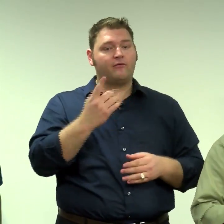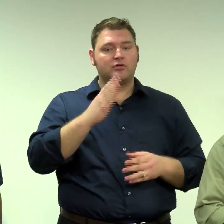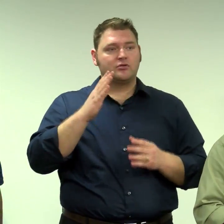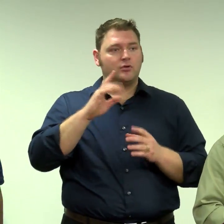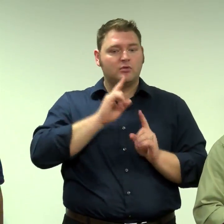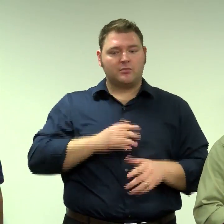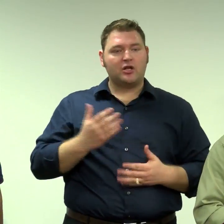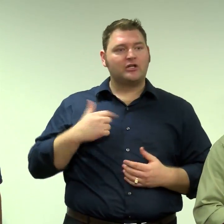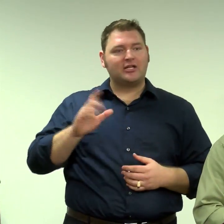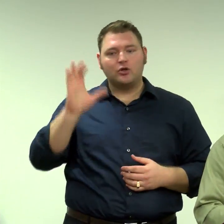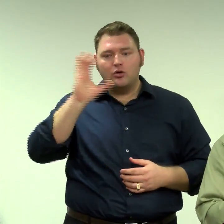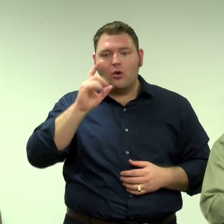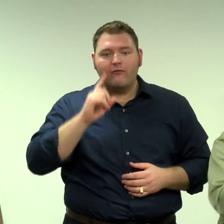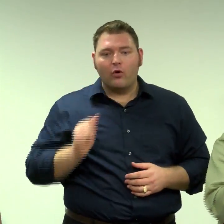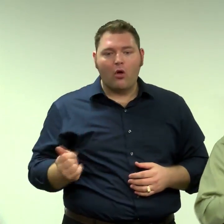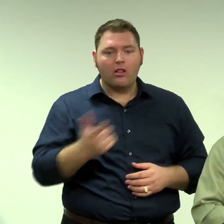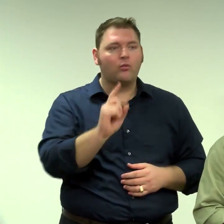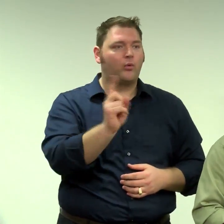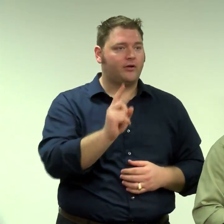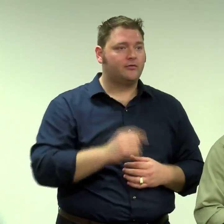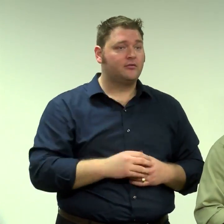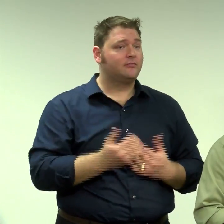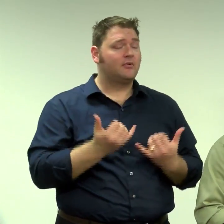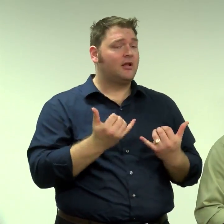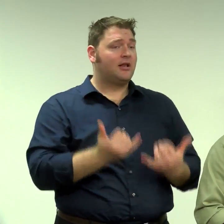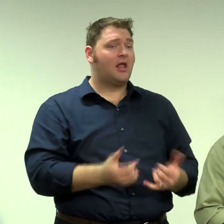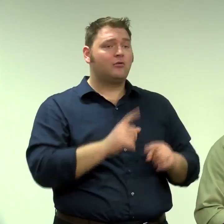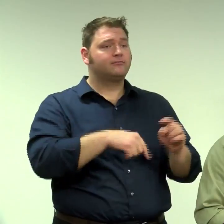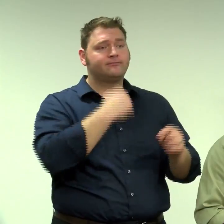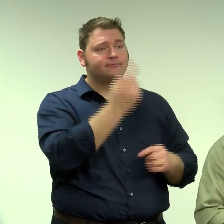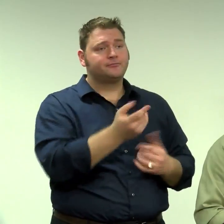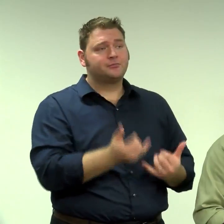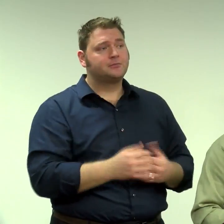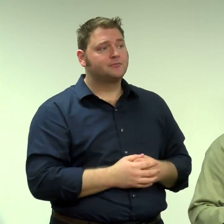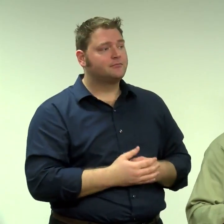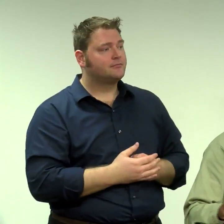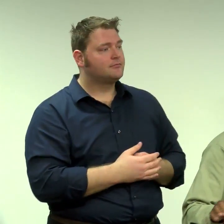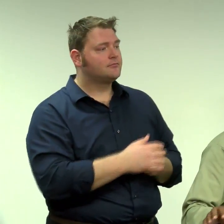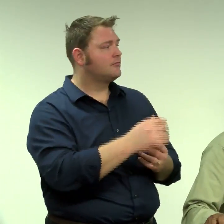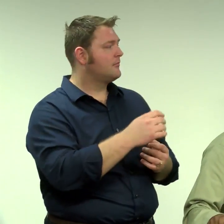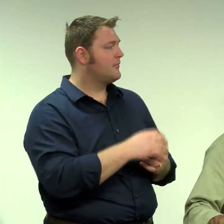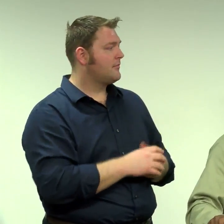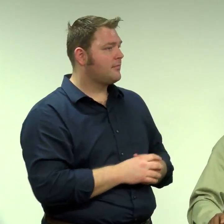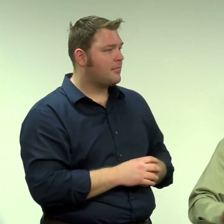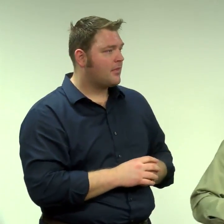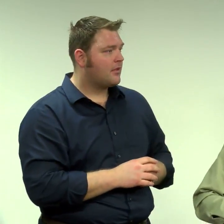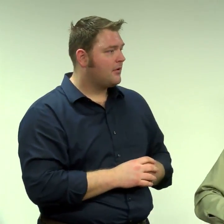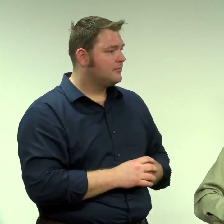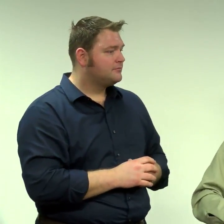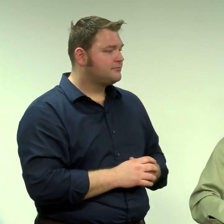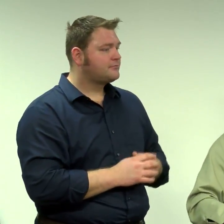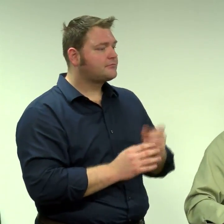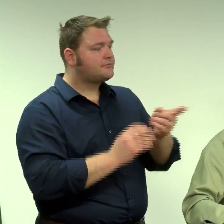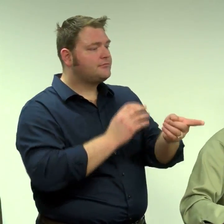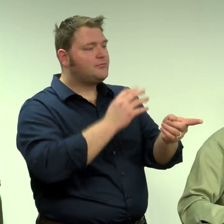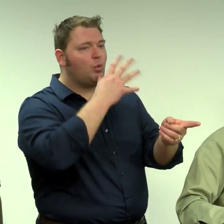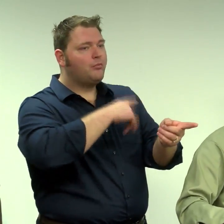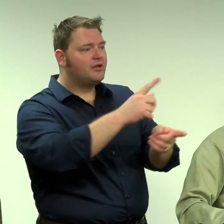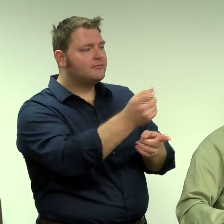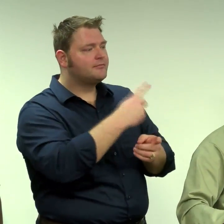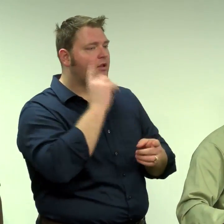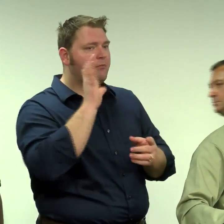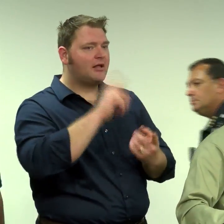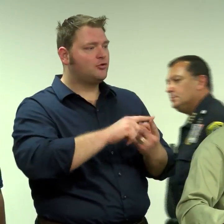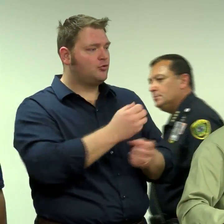are, and so I can't give you an answer at this time. Mr. Mayor, can I get Yeah. back to the rescues? There are